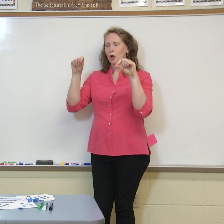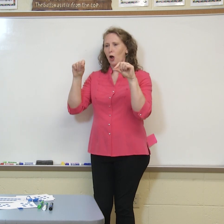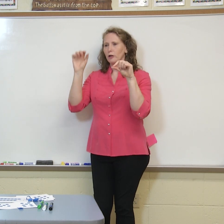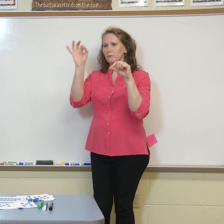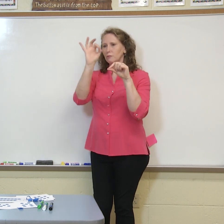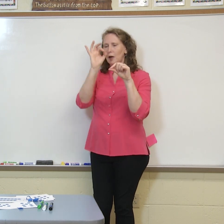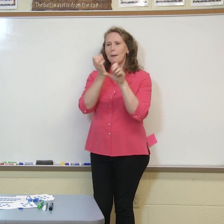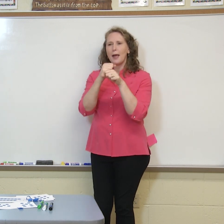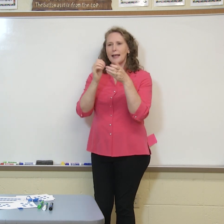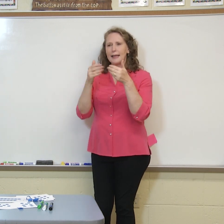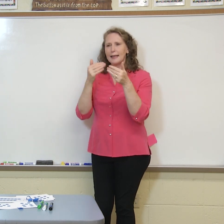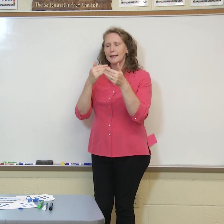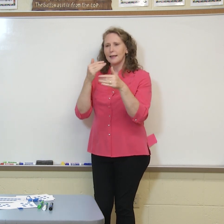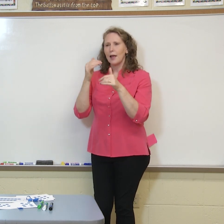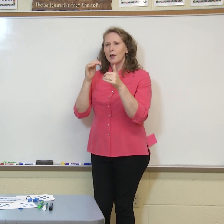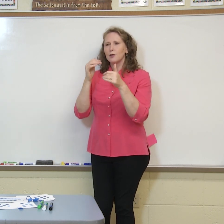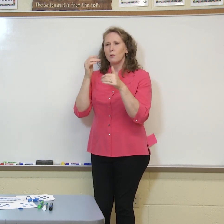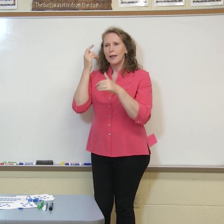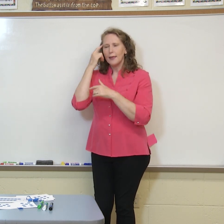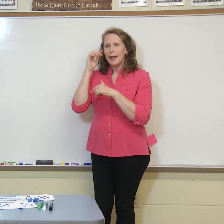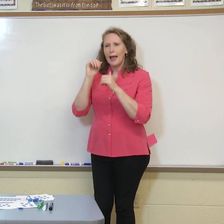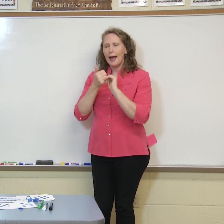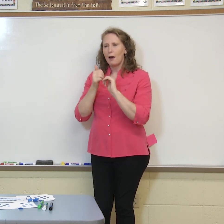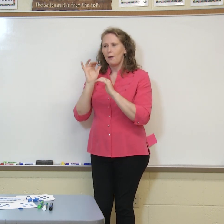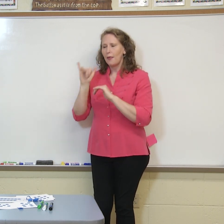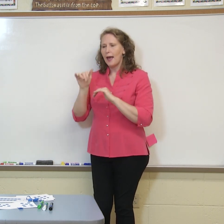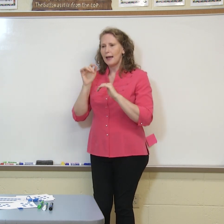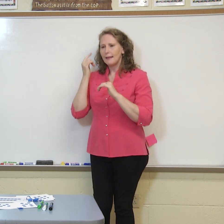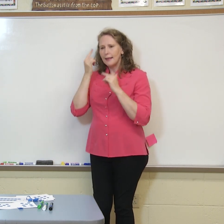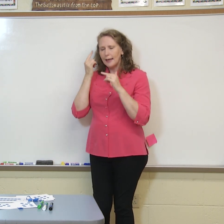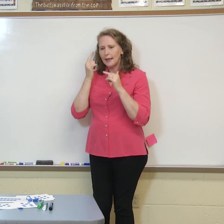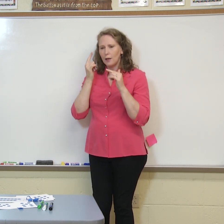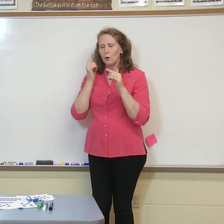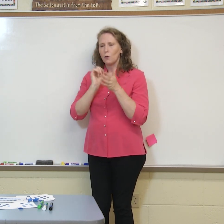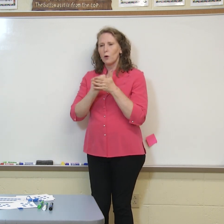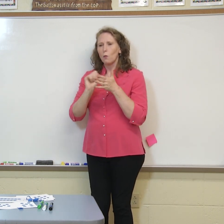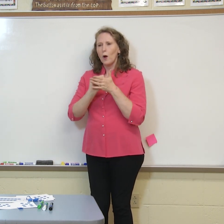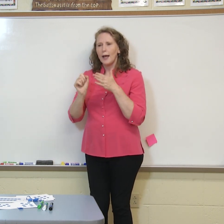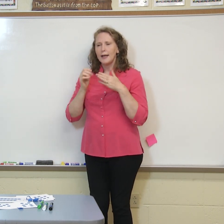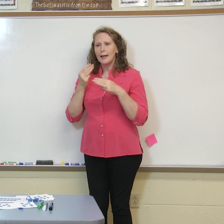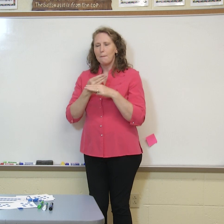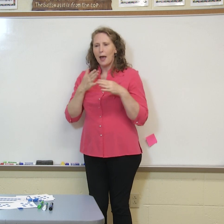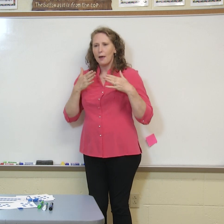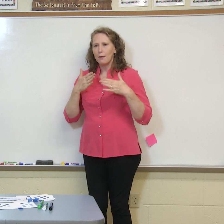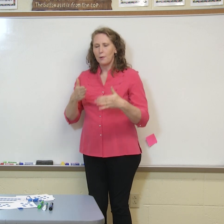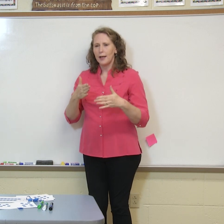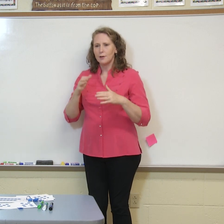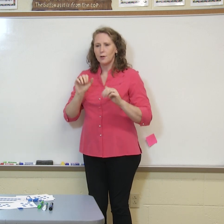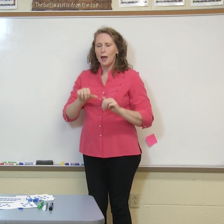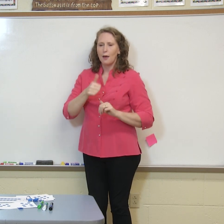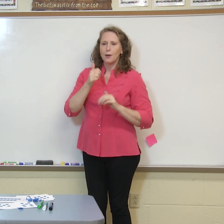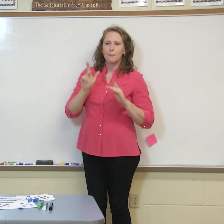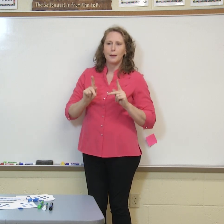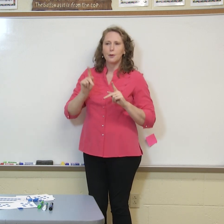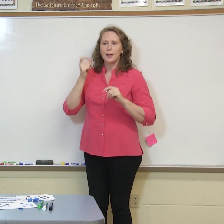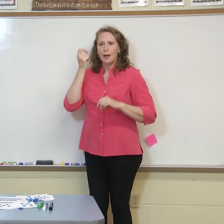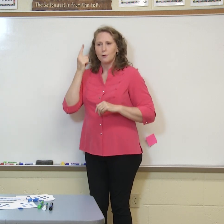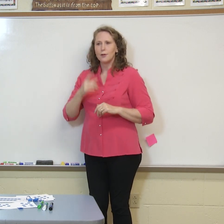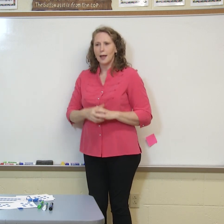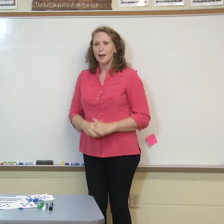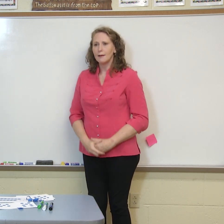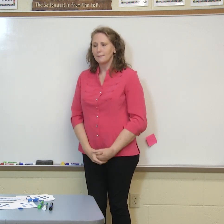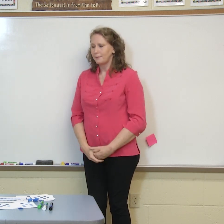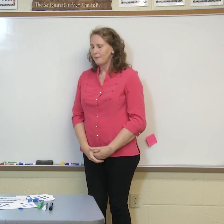again so we can think about how to write our thinking down in a mathematical way that other people can understand.